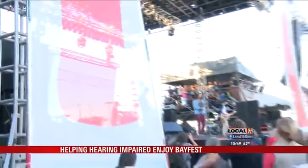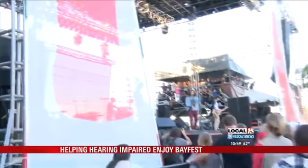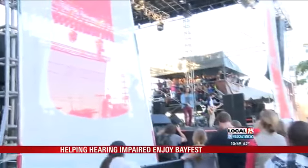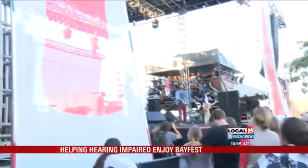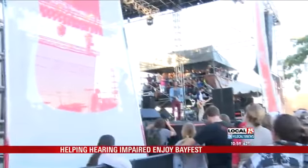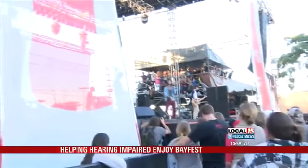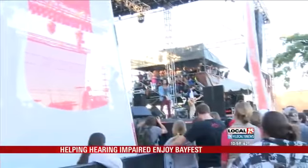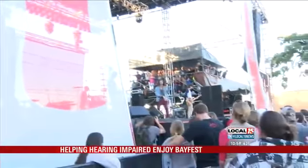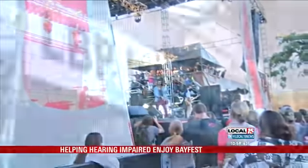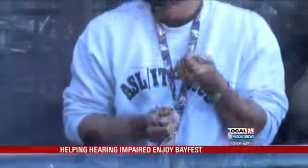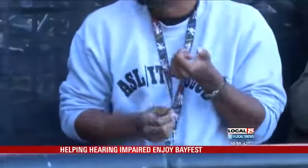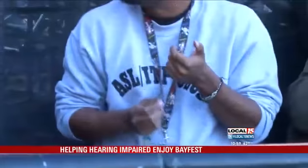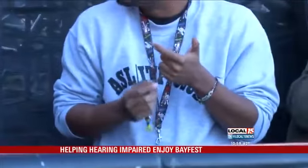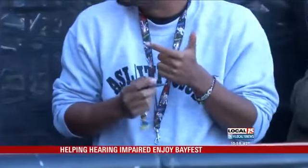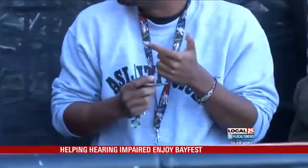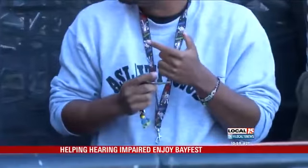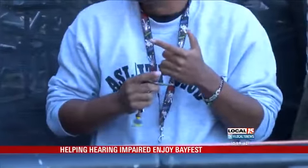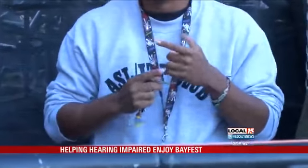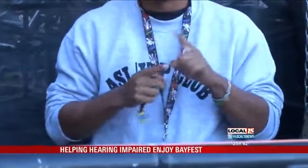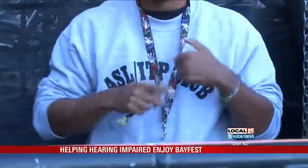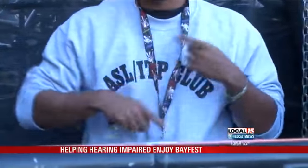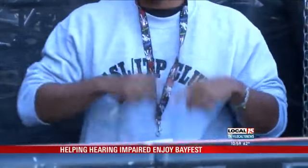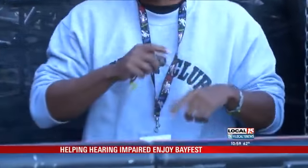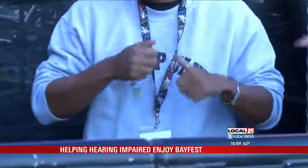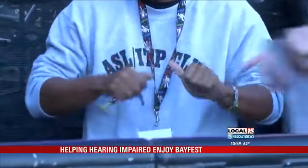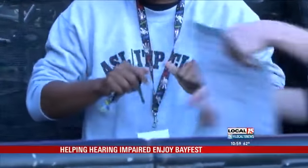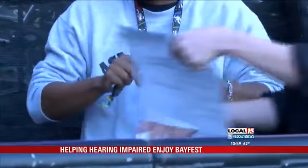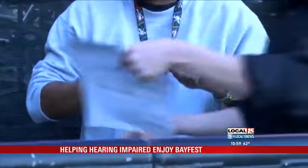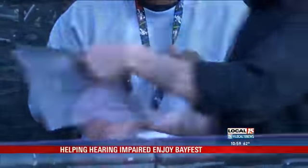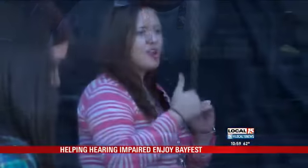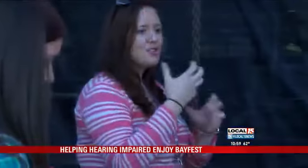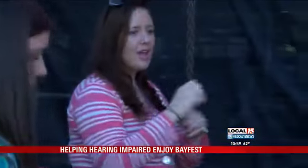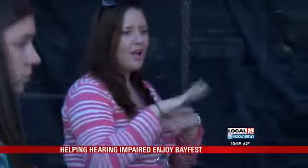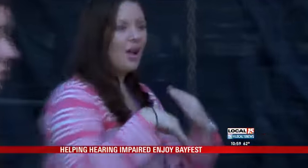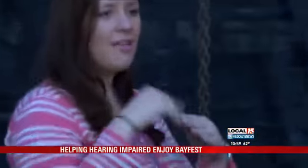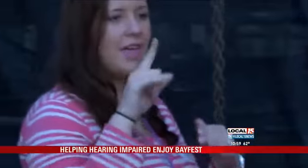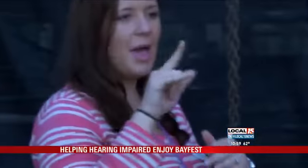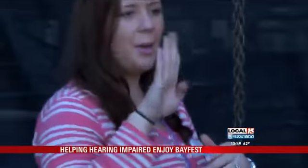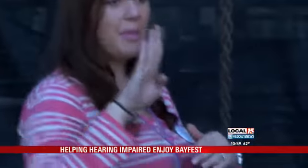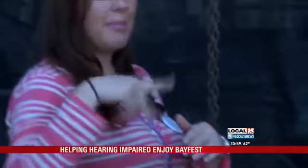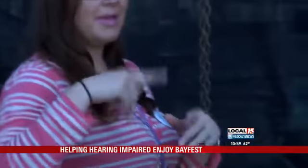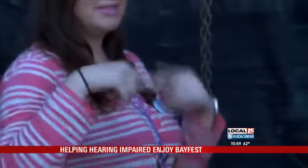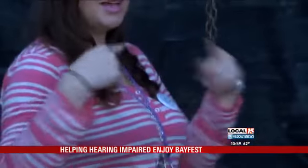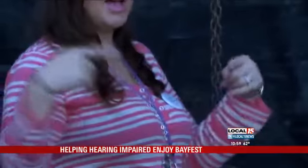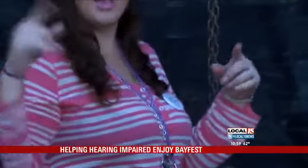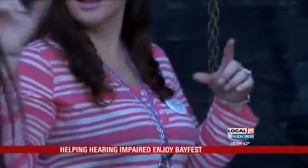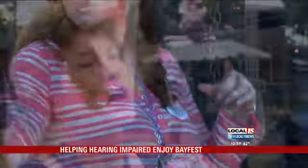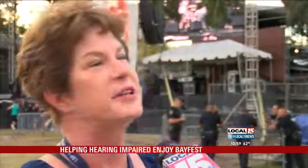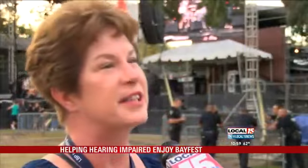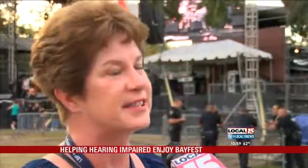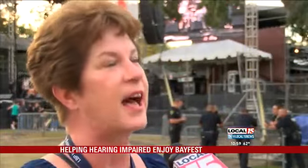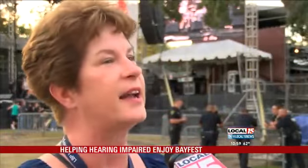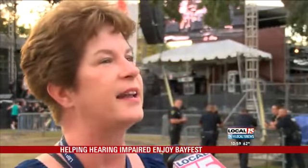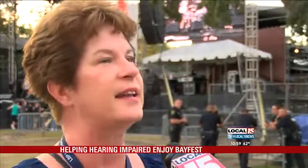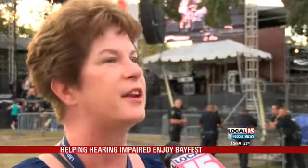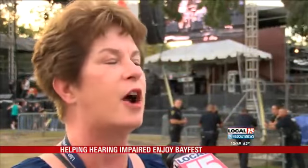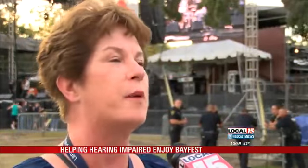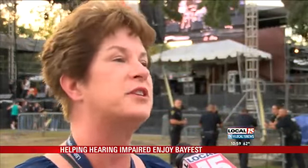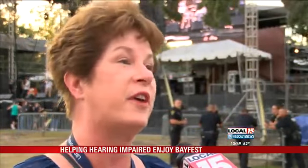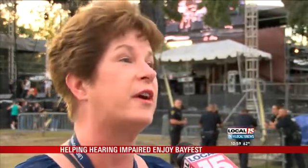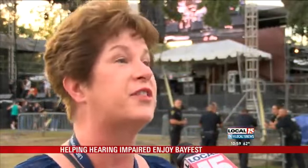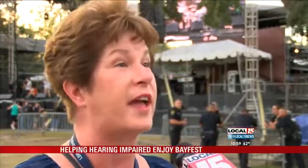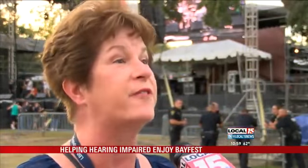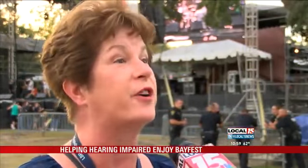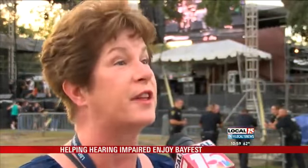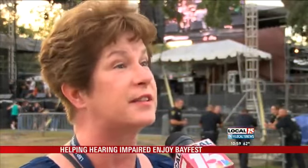takes weeks of preparation, but to her, it's well worth it. She knows it's much appreciated. It's always exciting, and they're